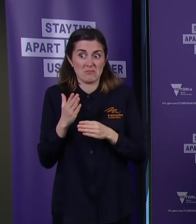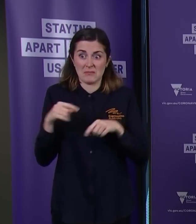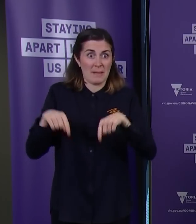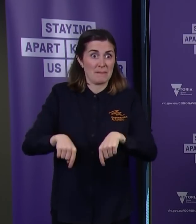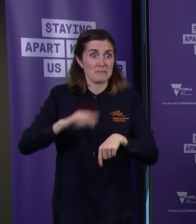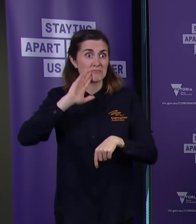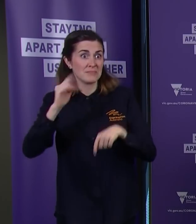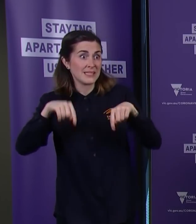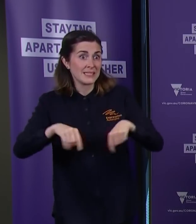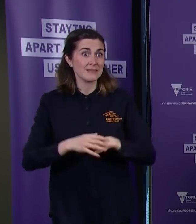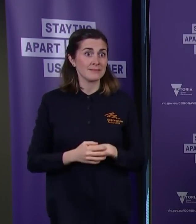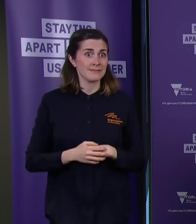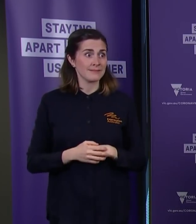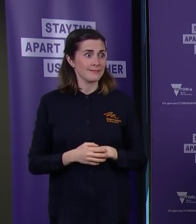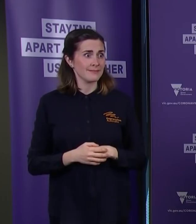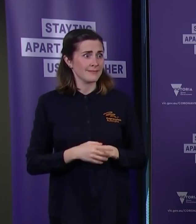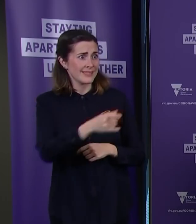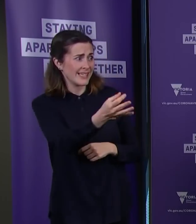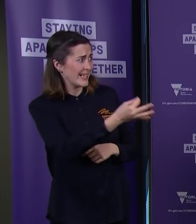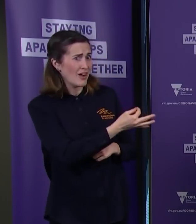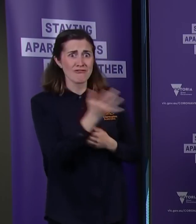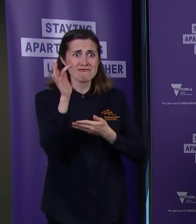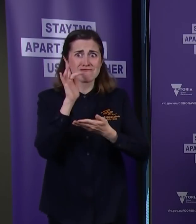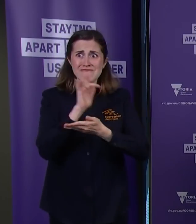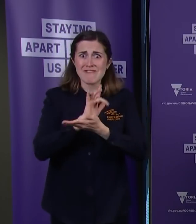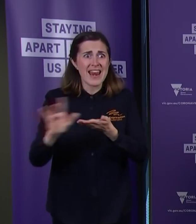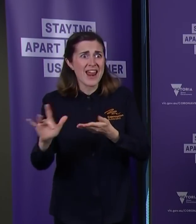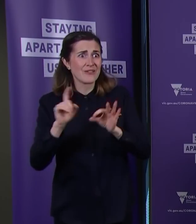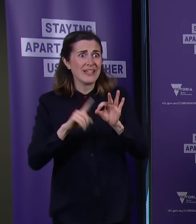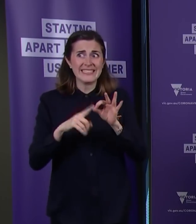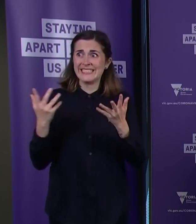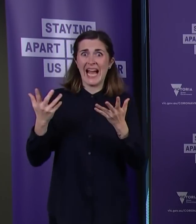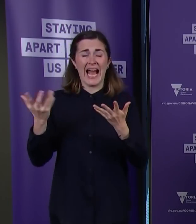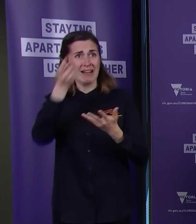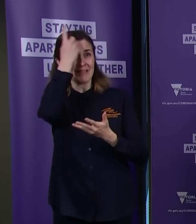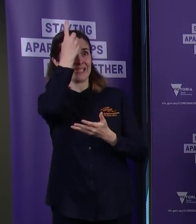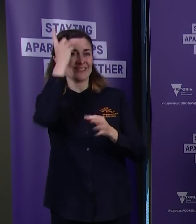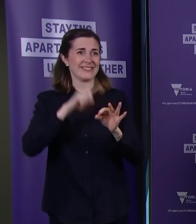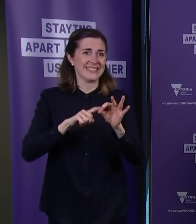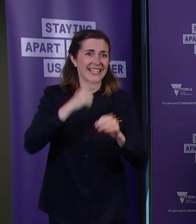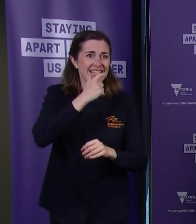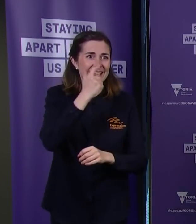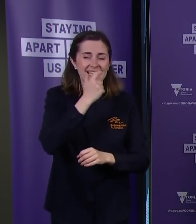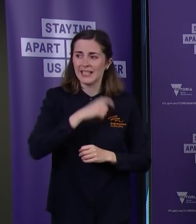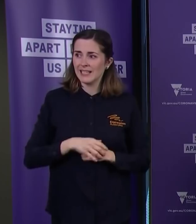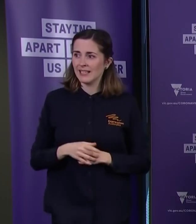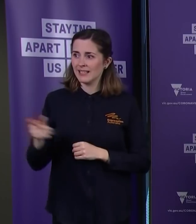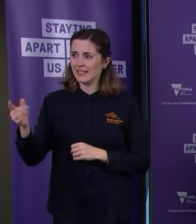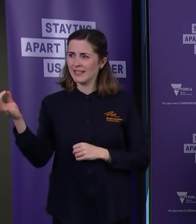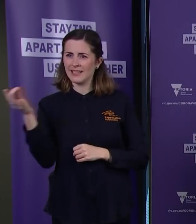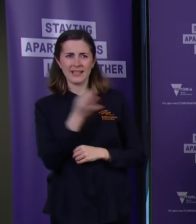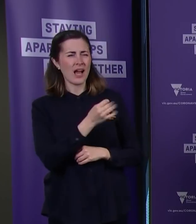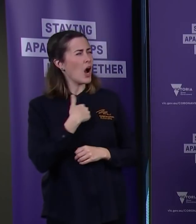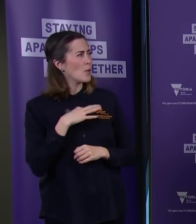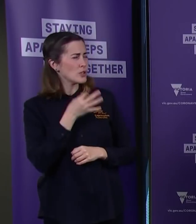We're grasping at straws now, aren't we? Anything else? On the low positive, I'm